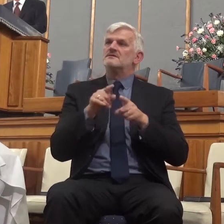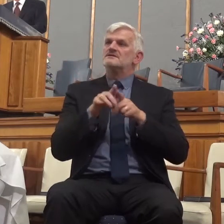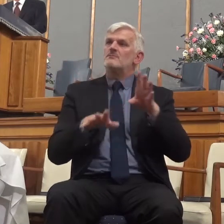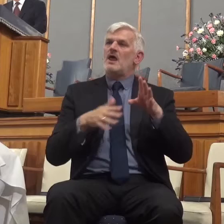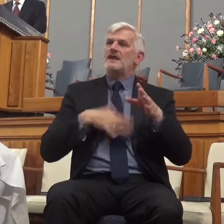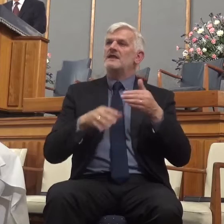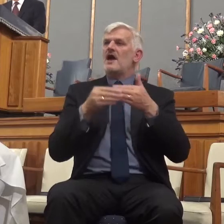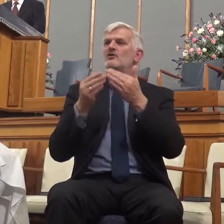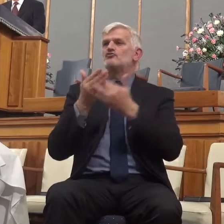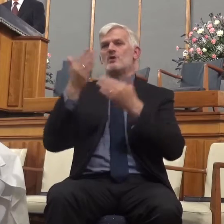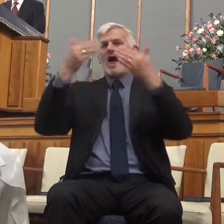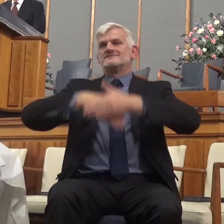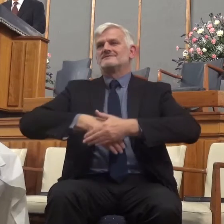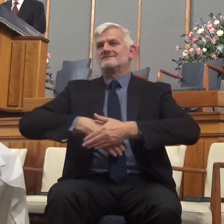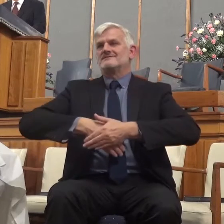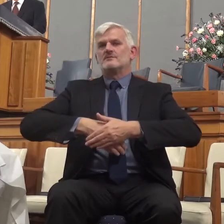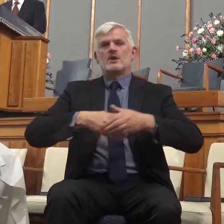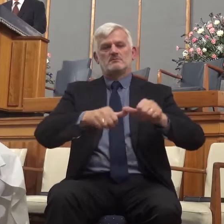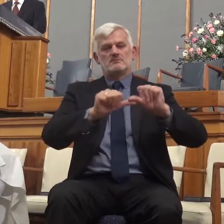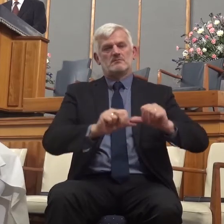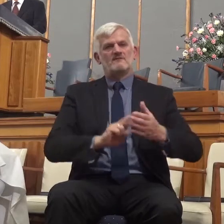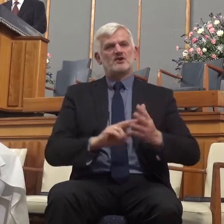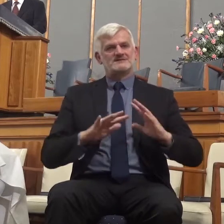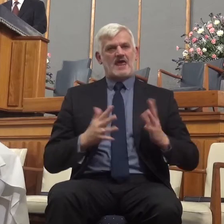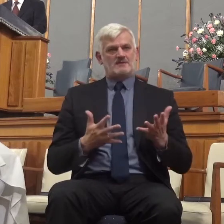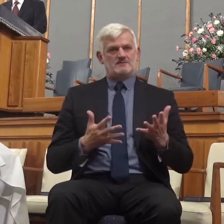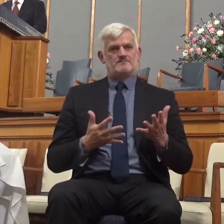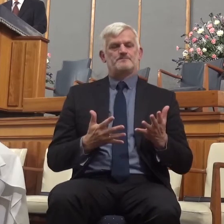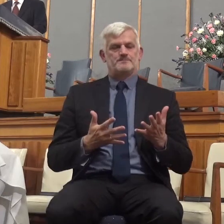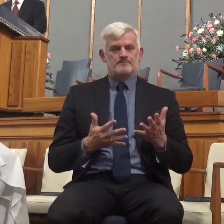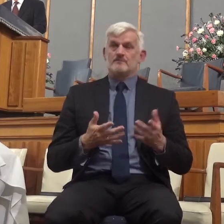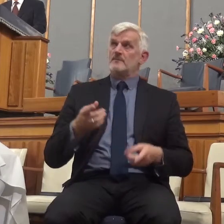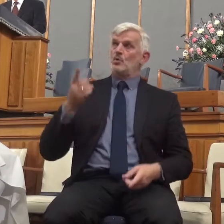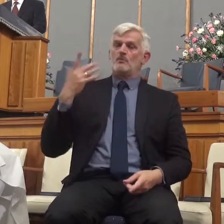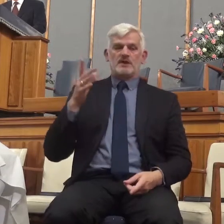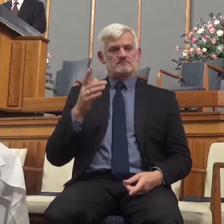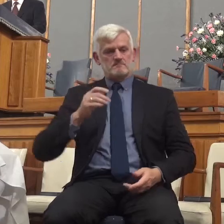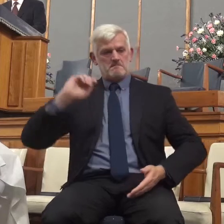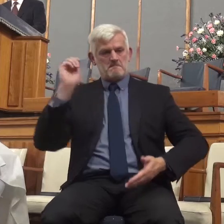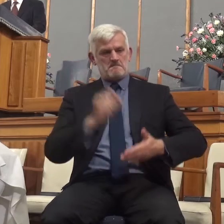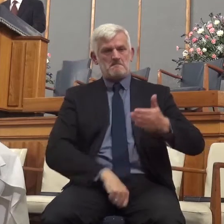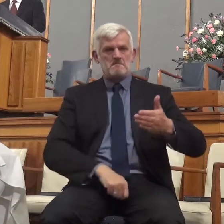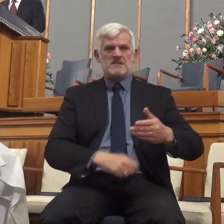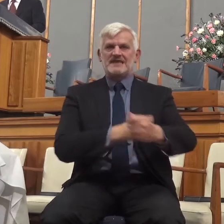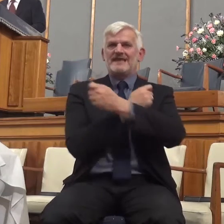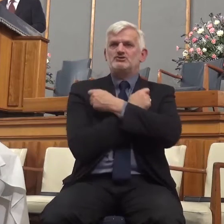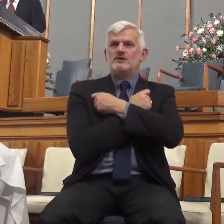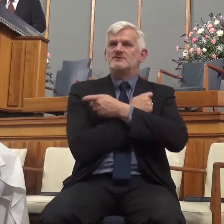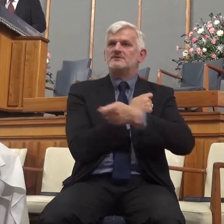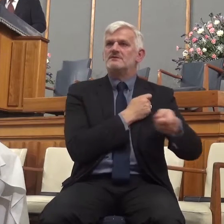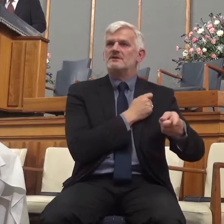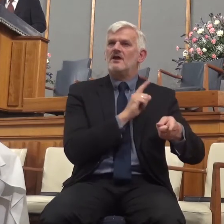life. And then verse 10, to him that smote Egypt in their firstborn, he's a